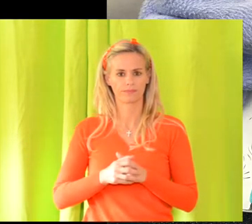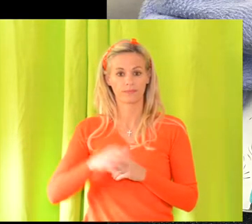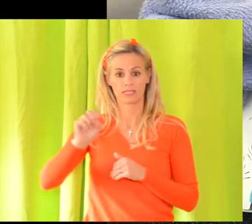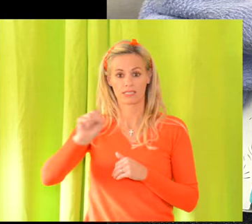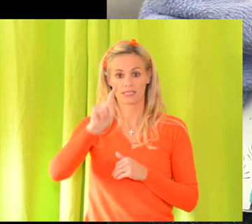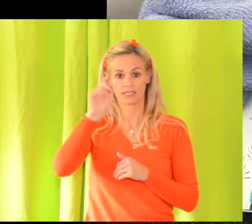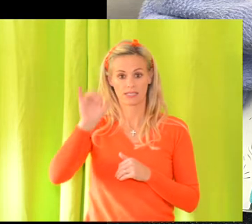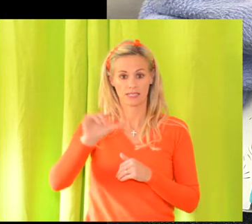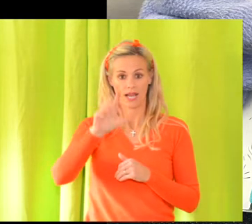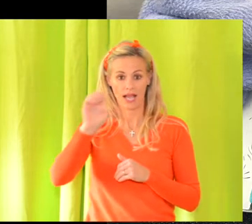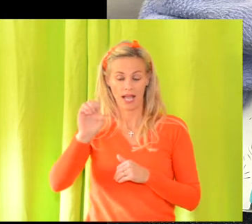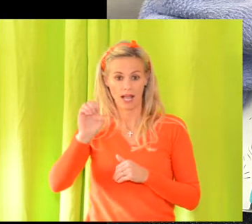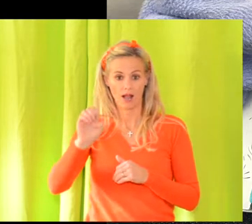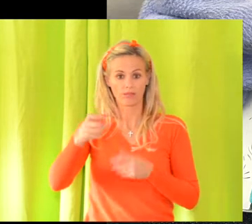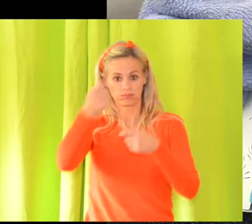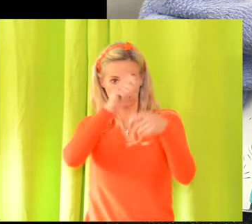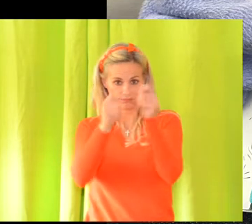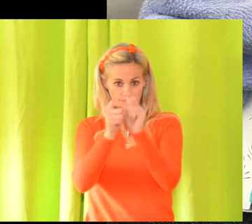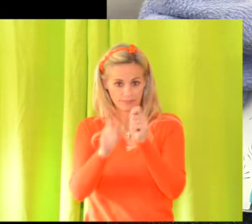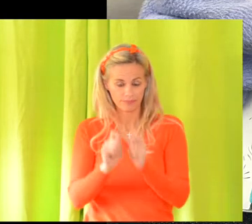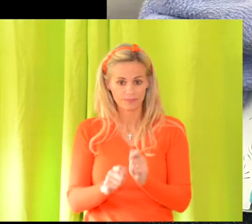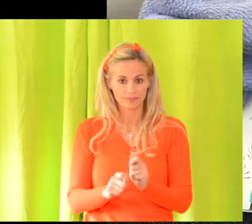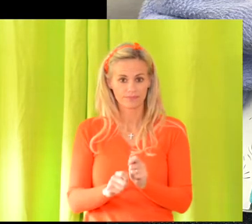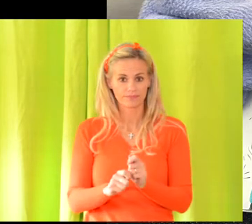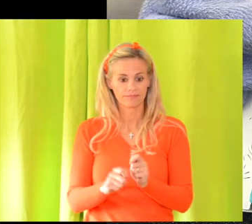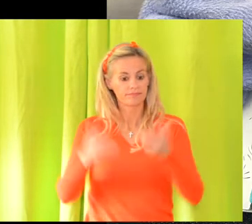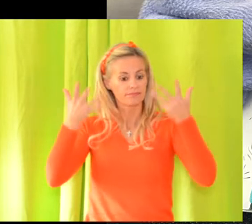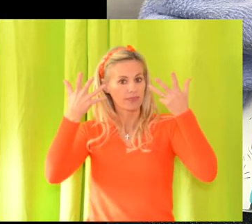Styling, braiding, done at last.